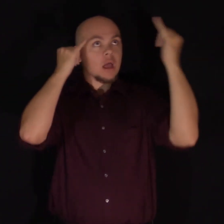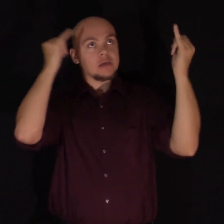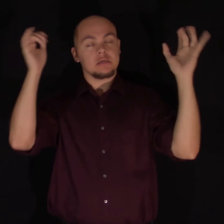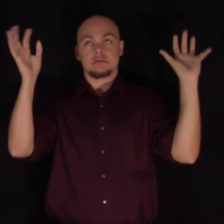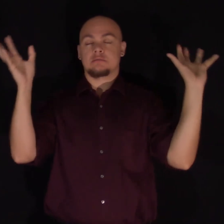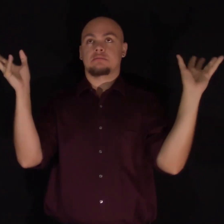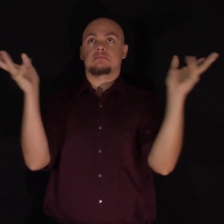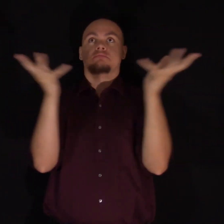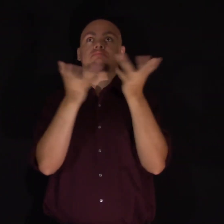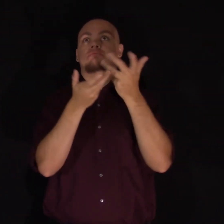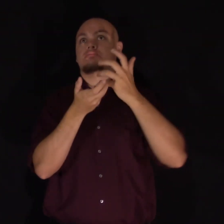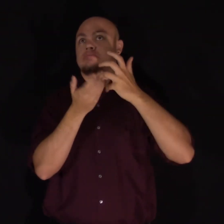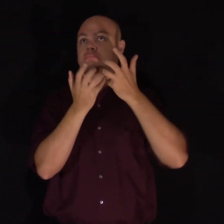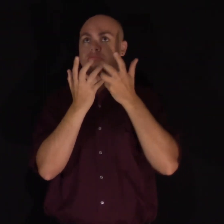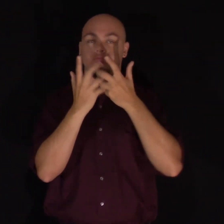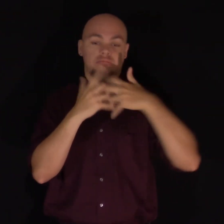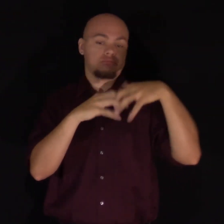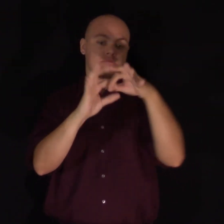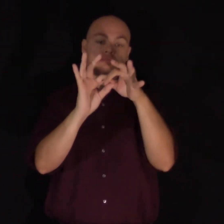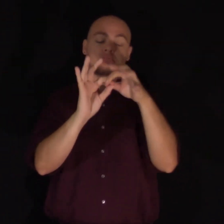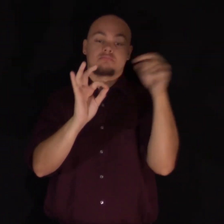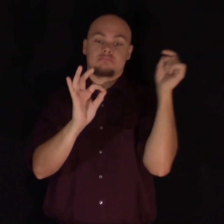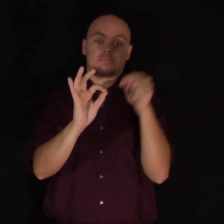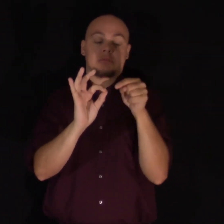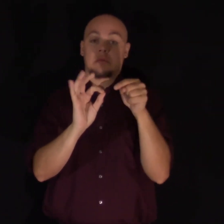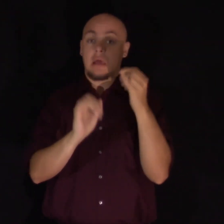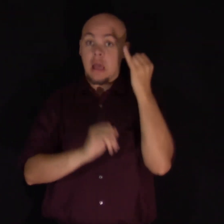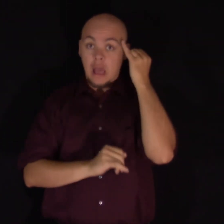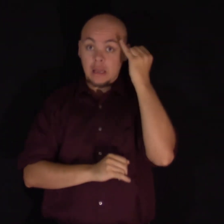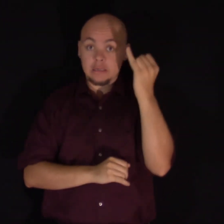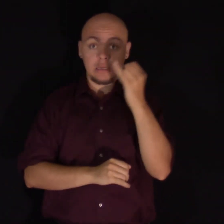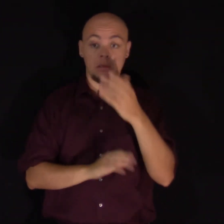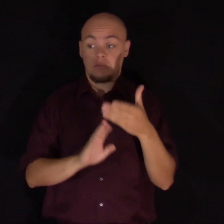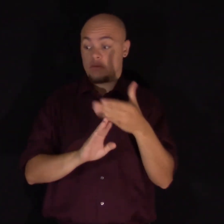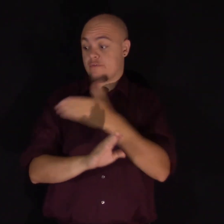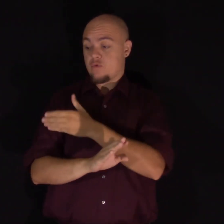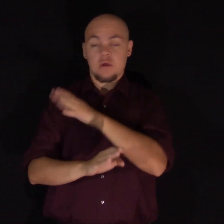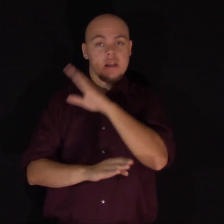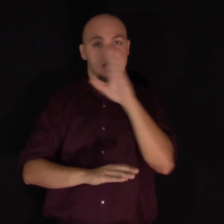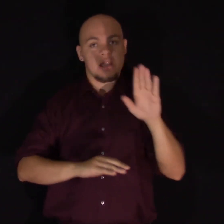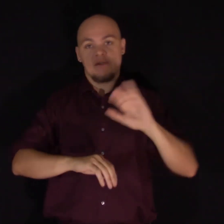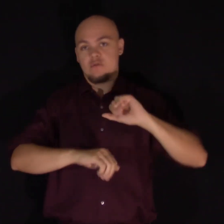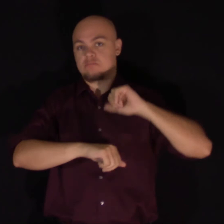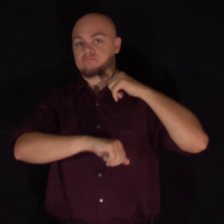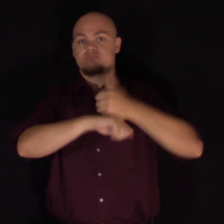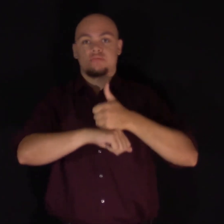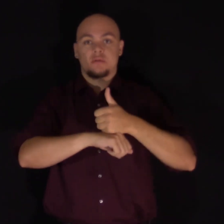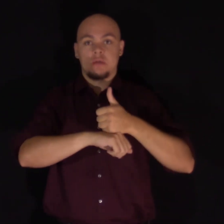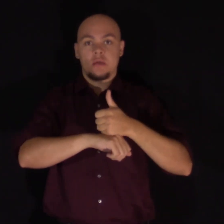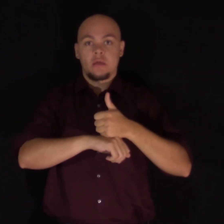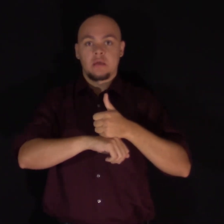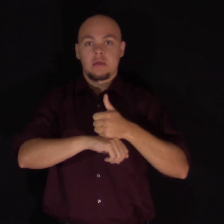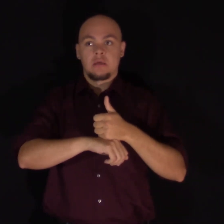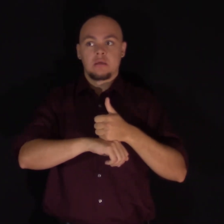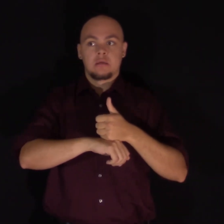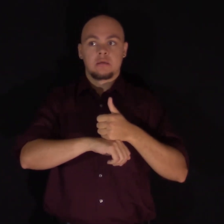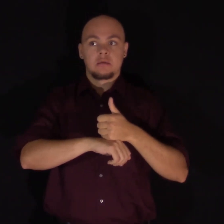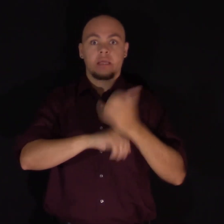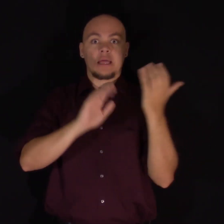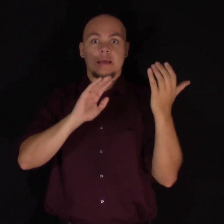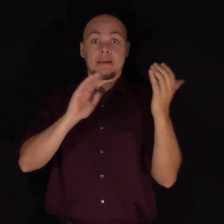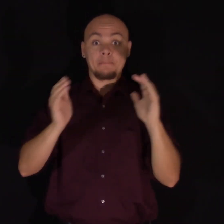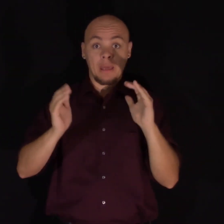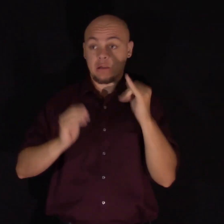swirling around in your mind to create an idea that would never have materialized otherwise if you were focused on something